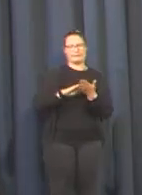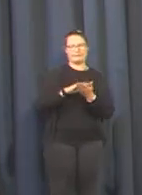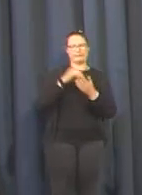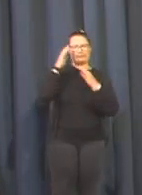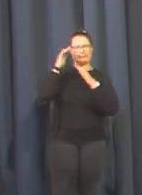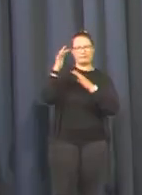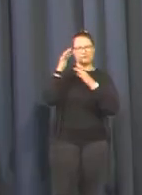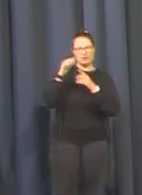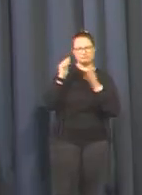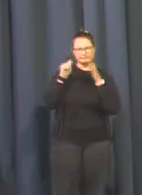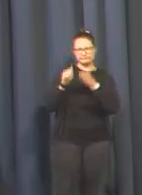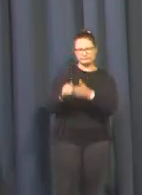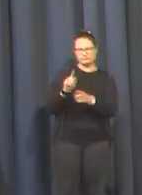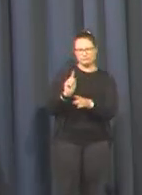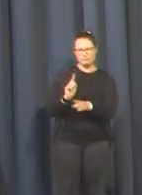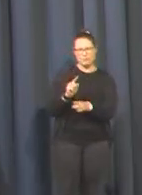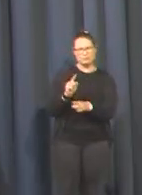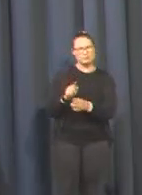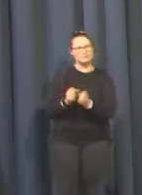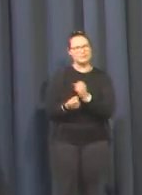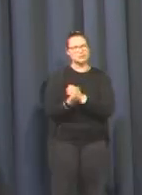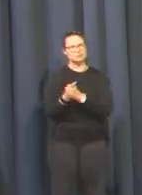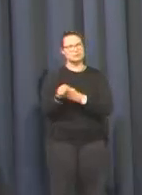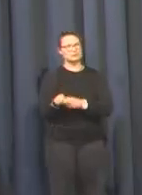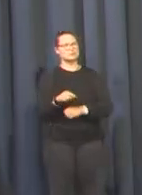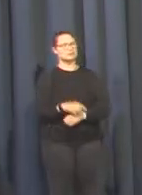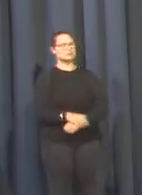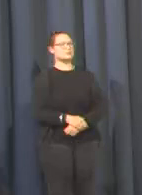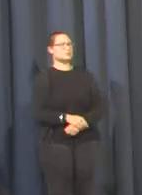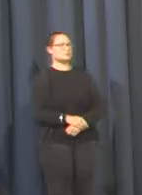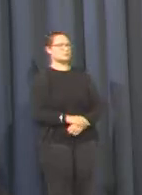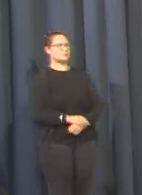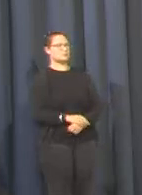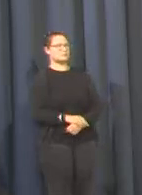potentially even do something different. Any other thoughts?